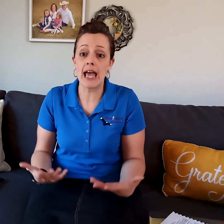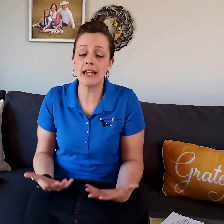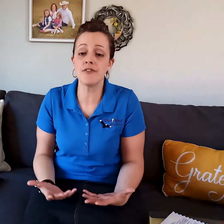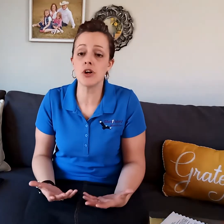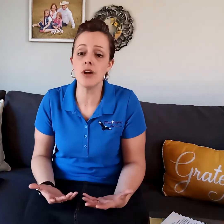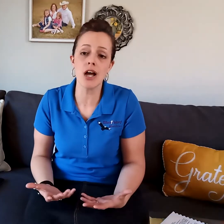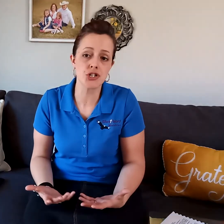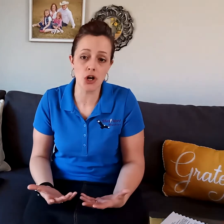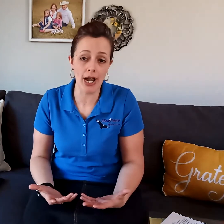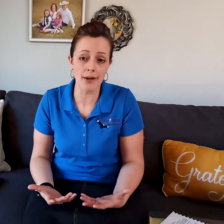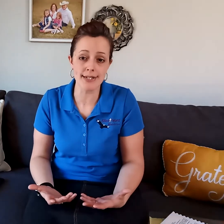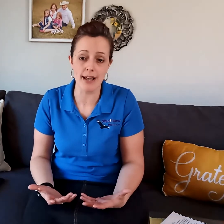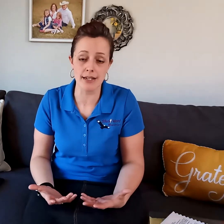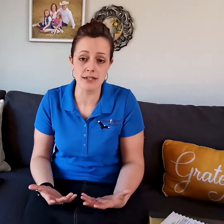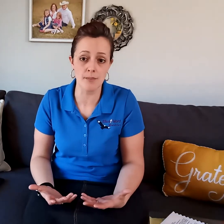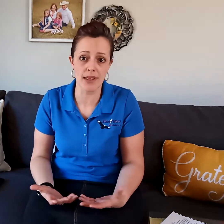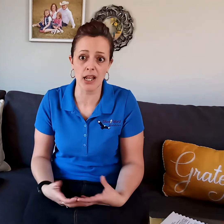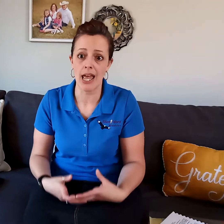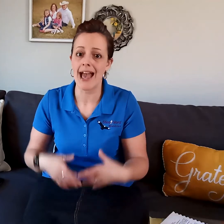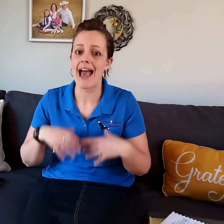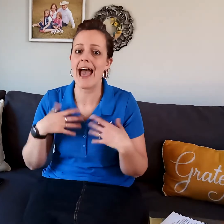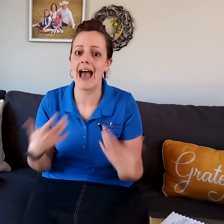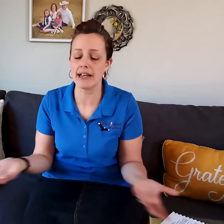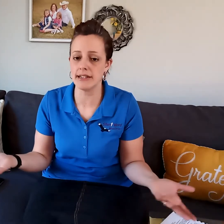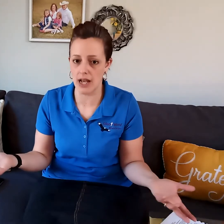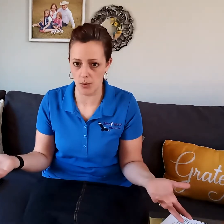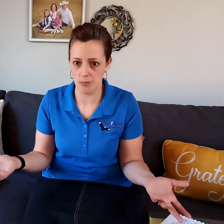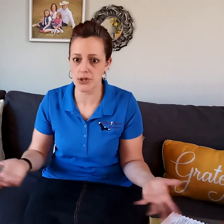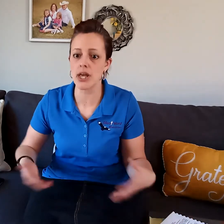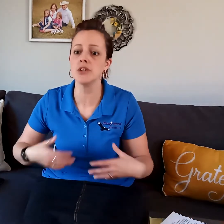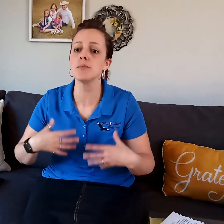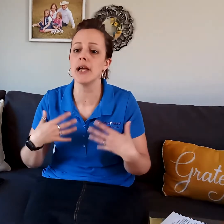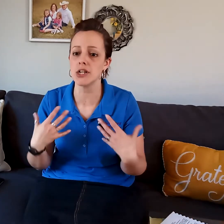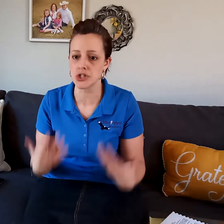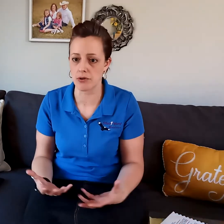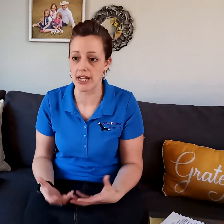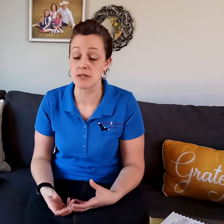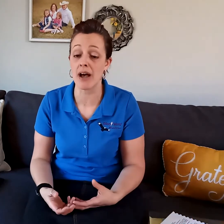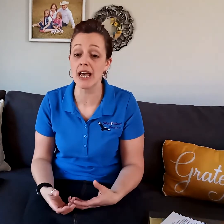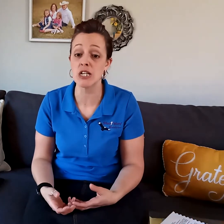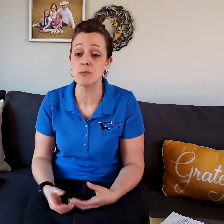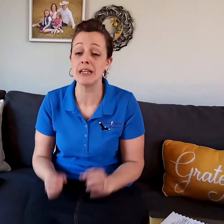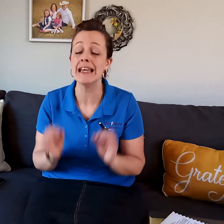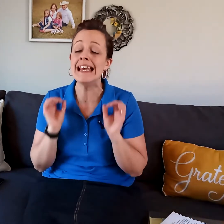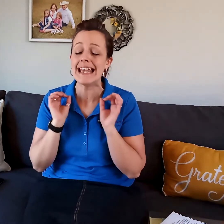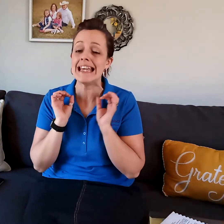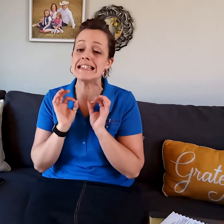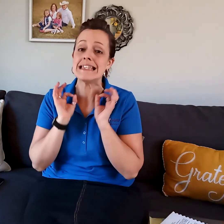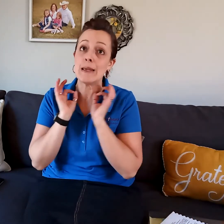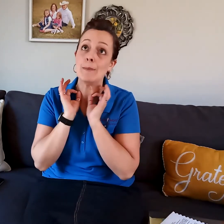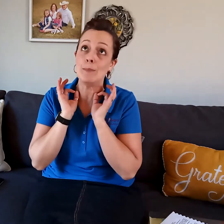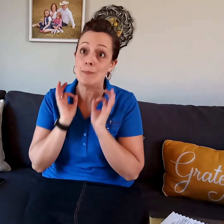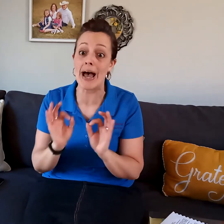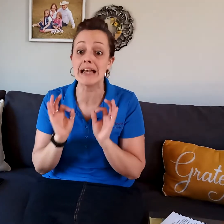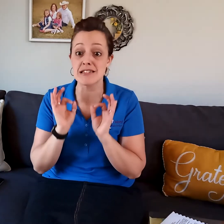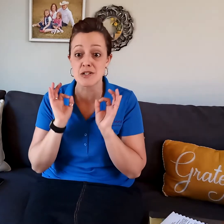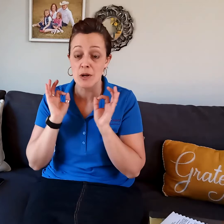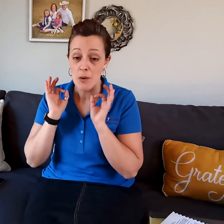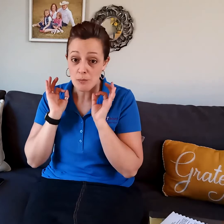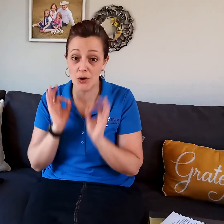if you're not sure how to sign something, act it out. Pretend you're playing charades. My husband is the best